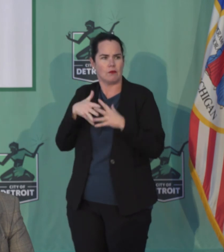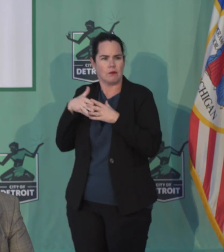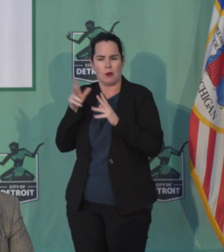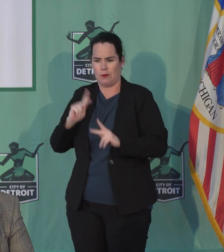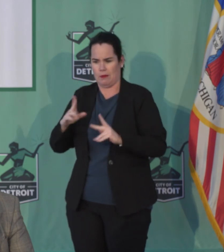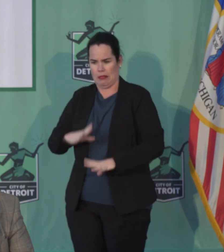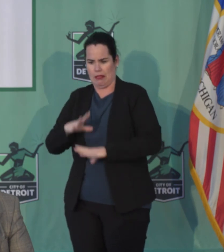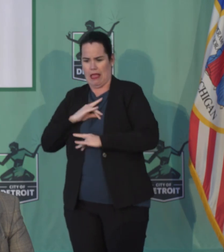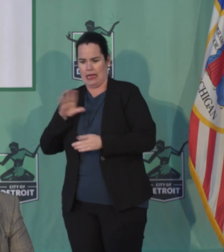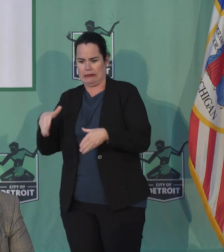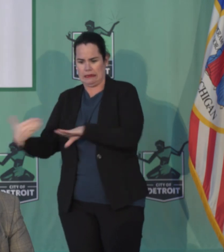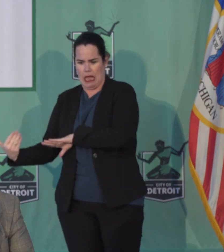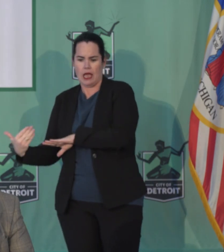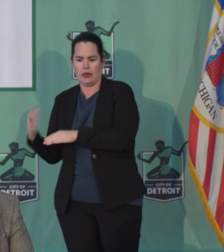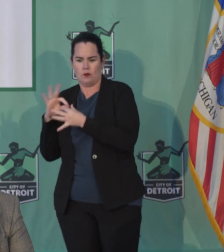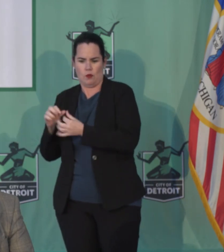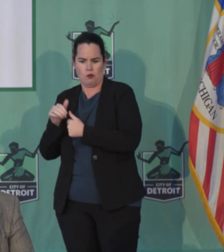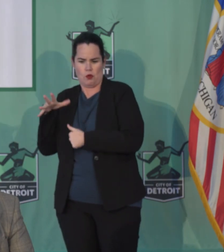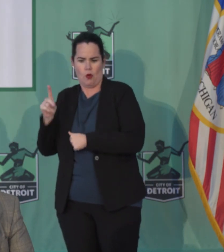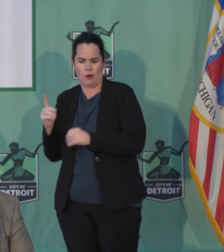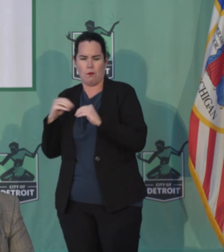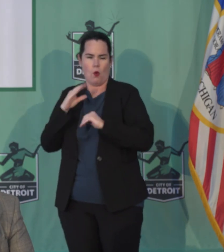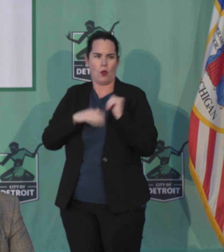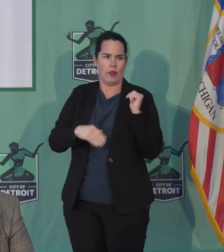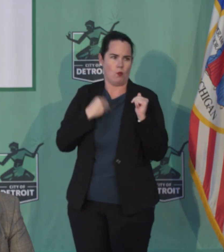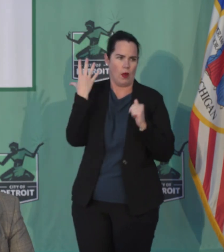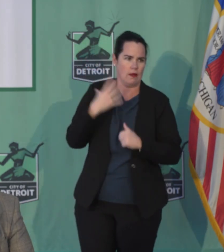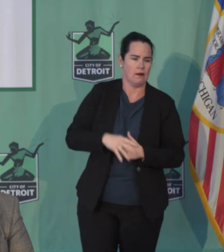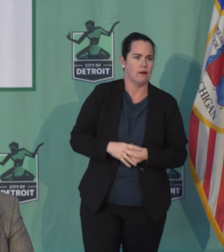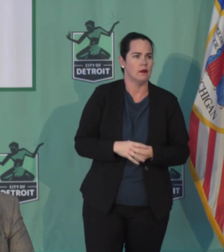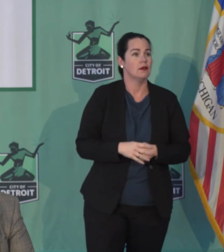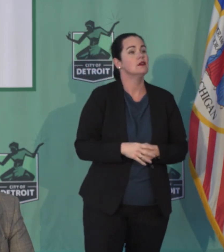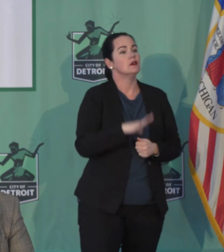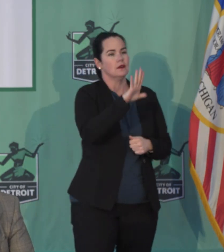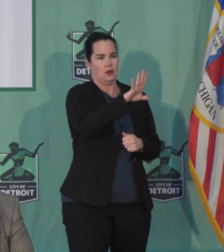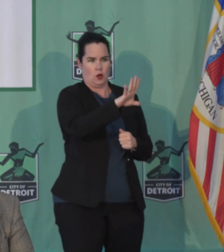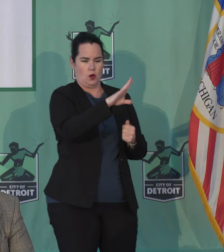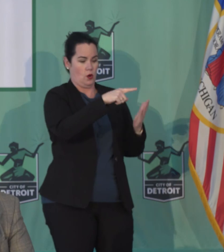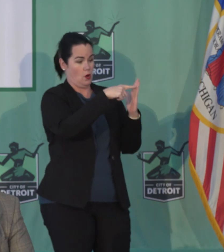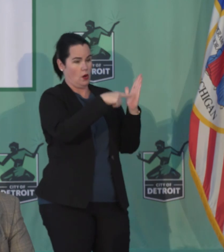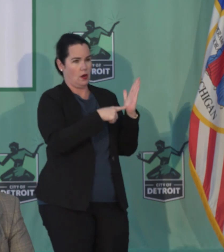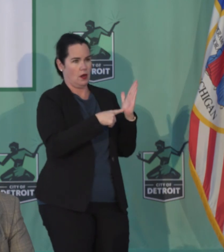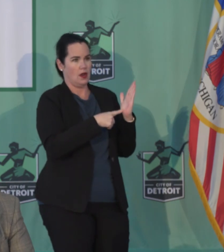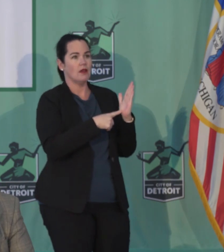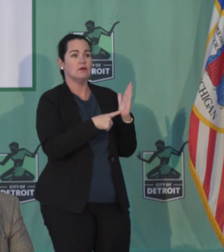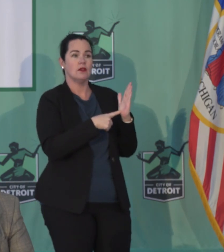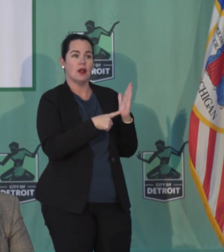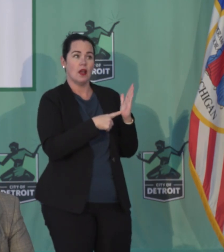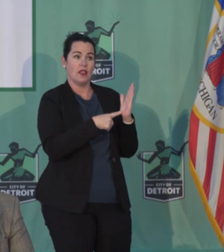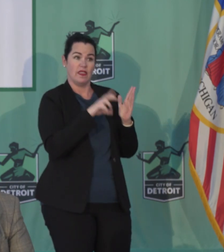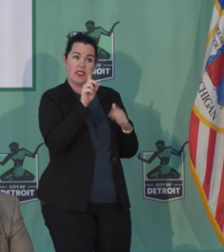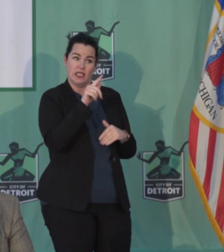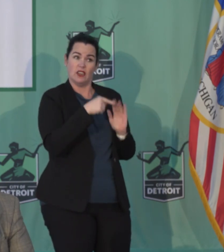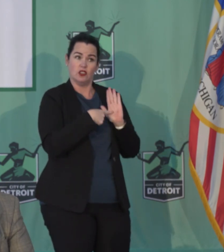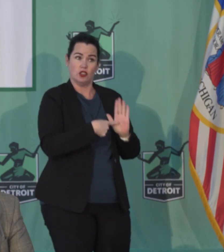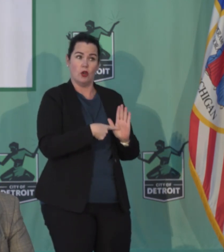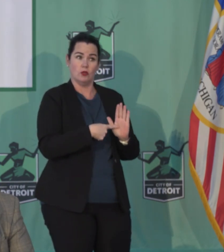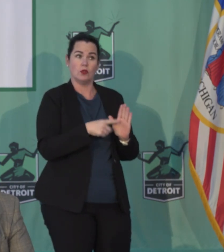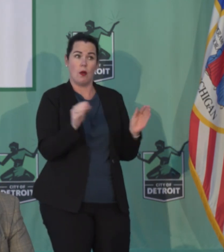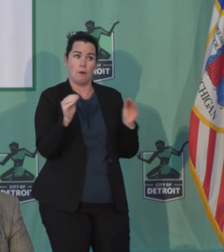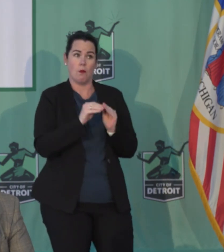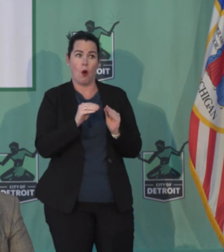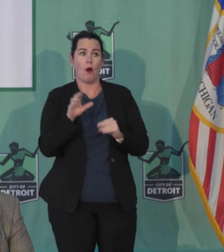and passing away from COVID? Yeah, what the reports are showing is a higher mortality rate for